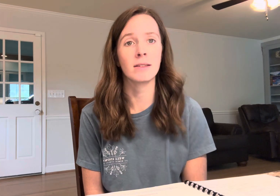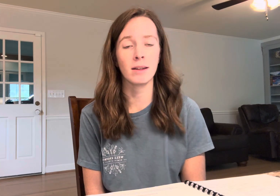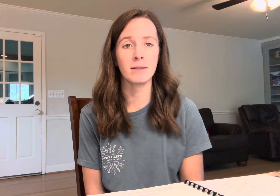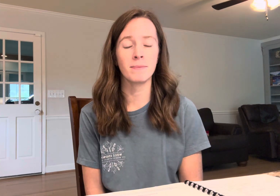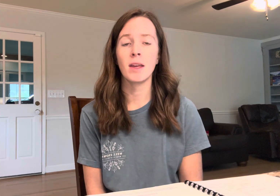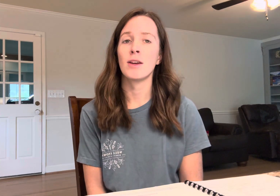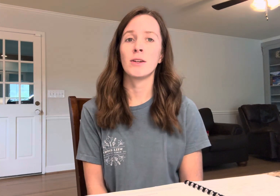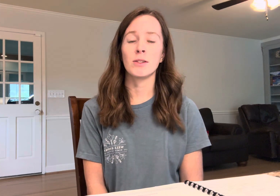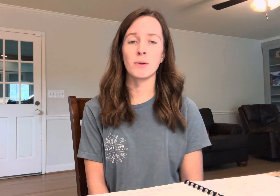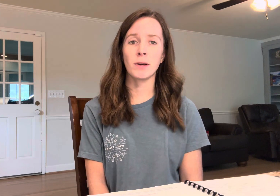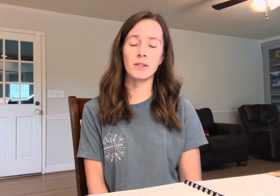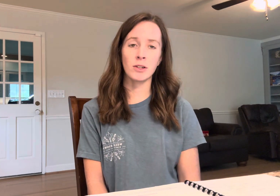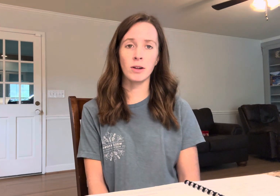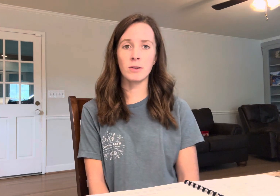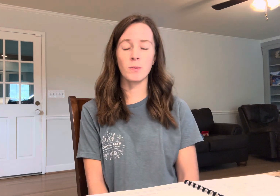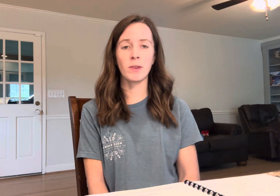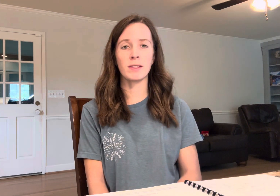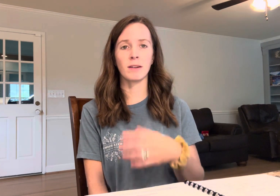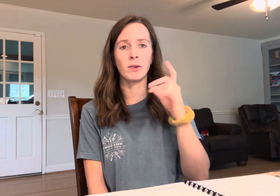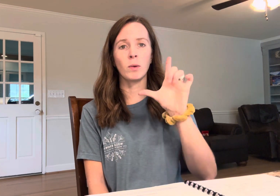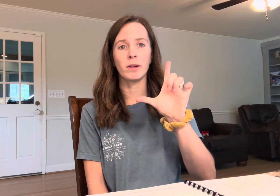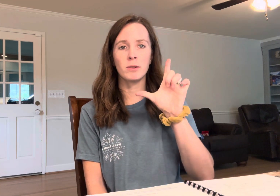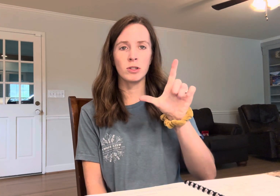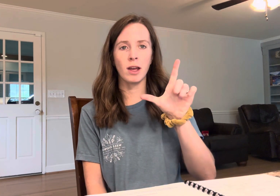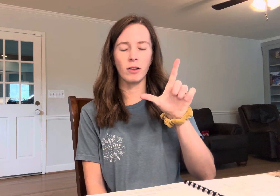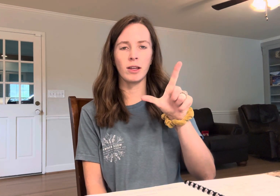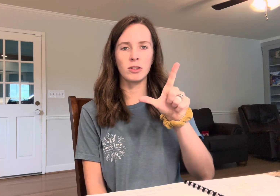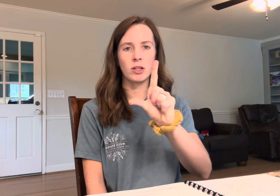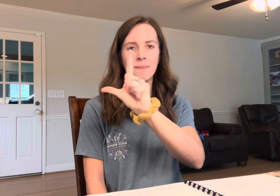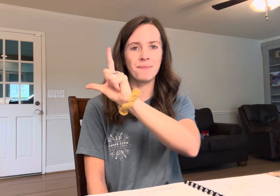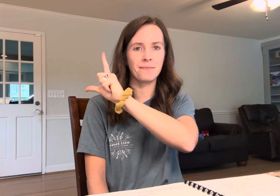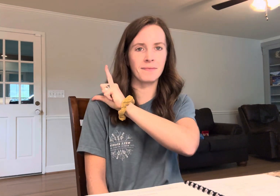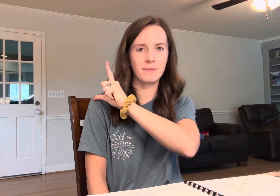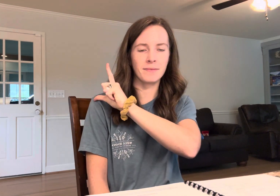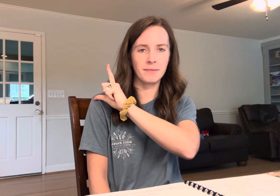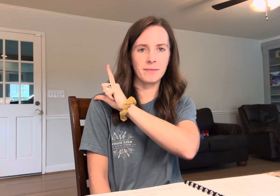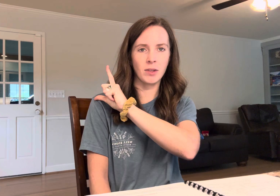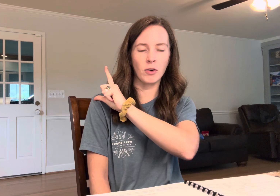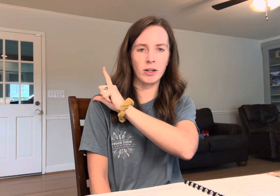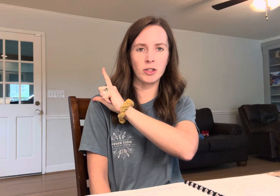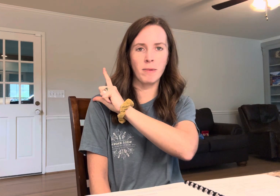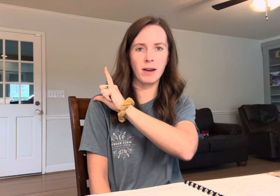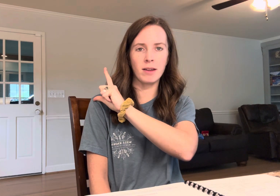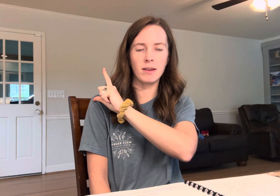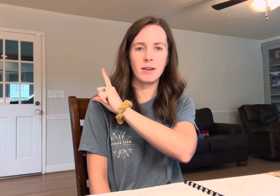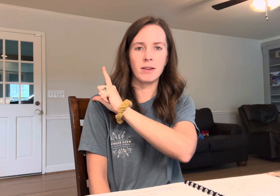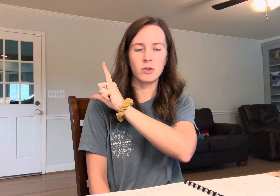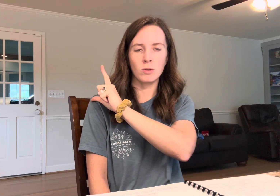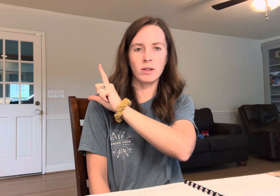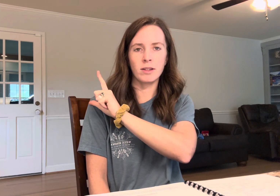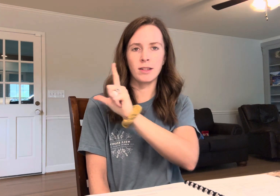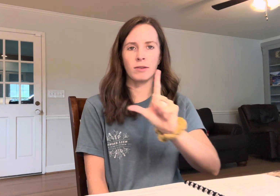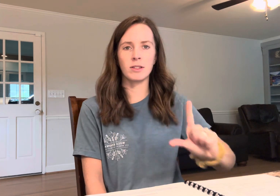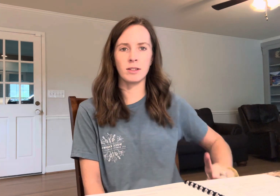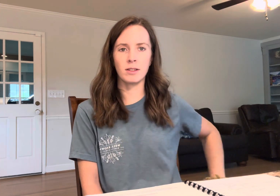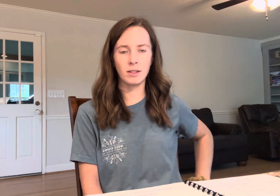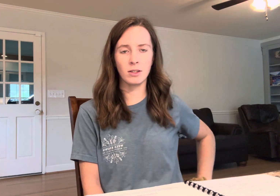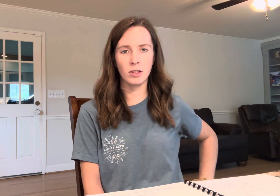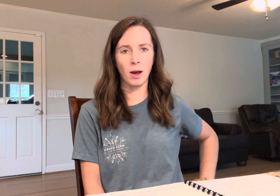days." So we're going to start with the sign for Lord, just L hand shape across your body, shoulder down to the opposite